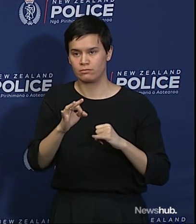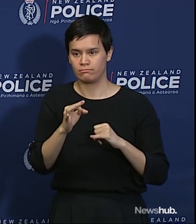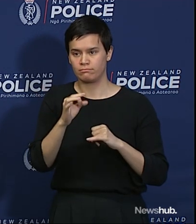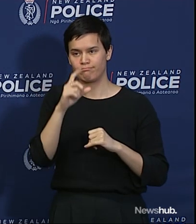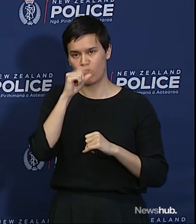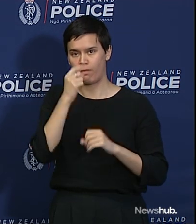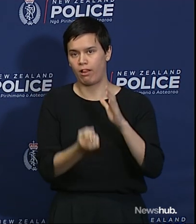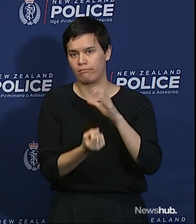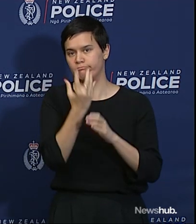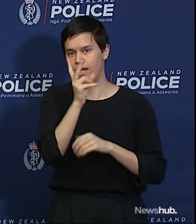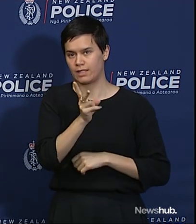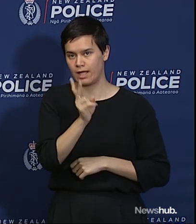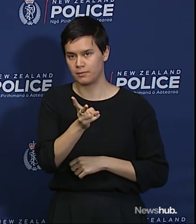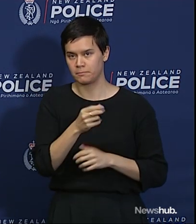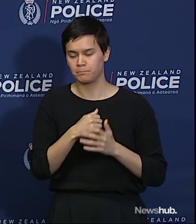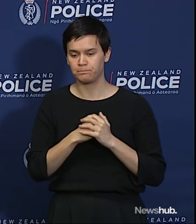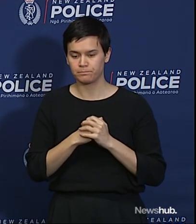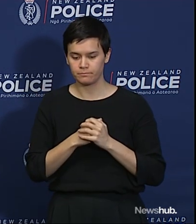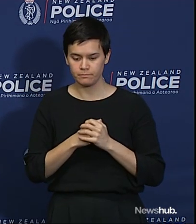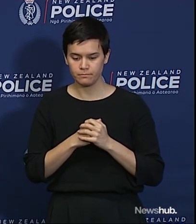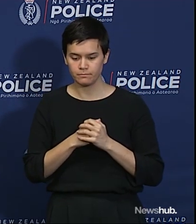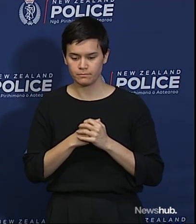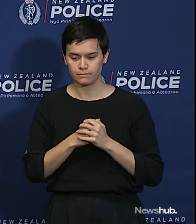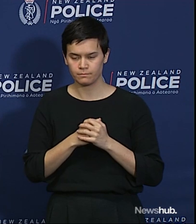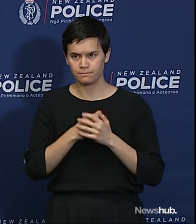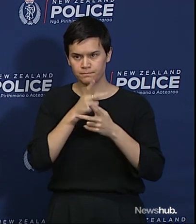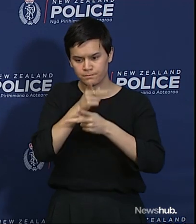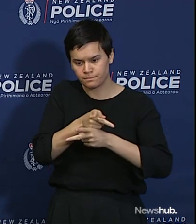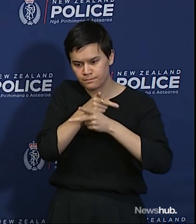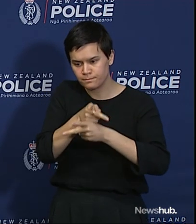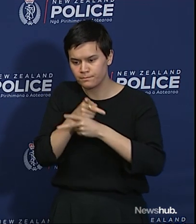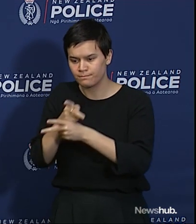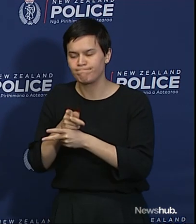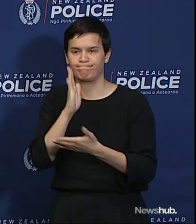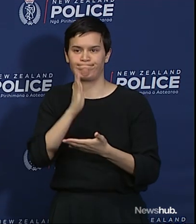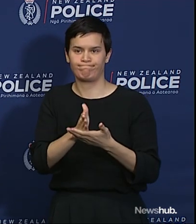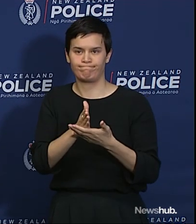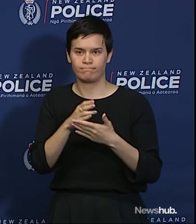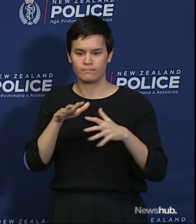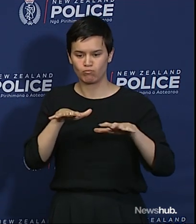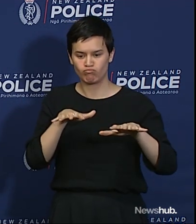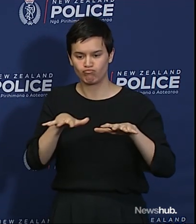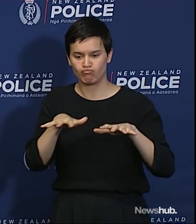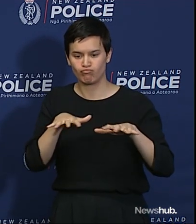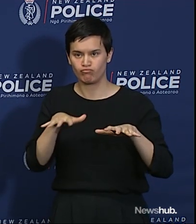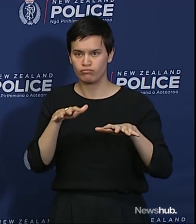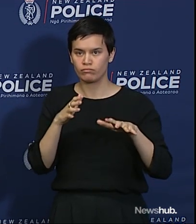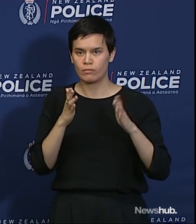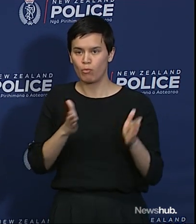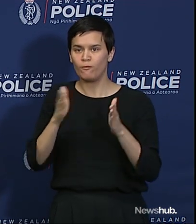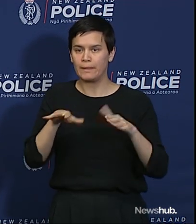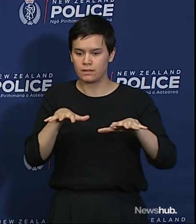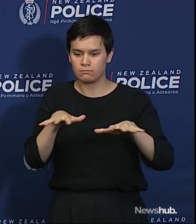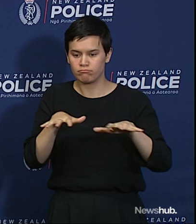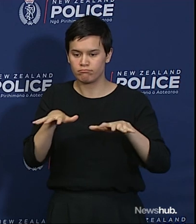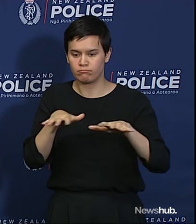but monitoring parameters are escalating now and since then. Tremor on the island, seismic signals on the